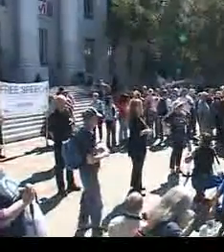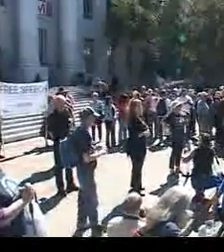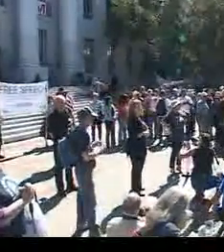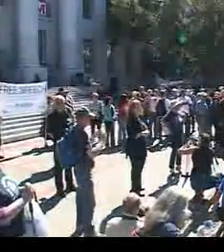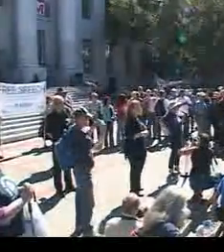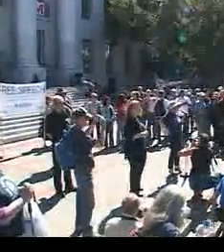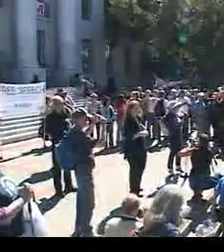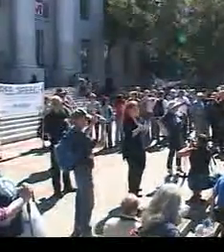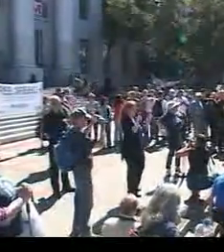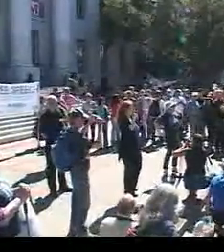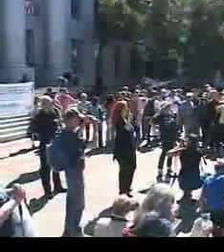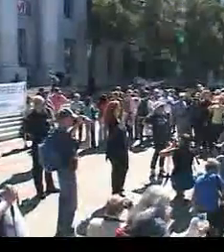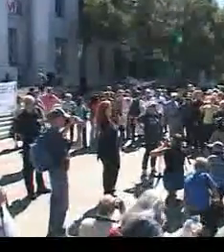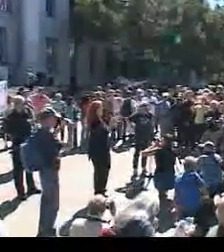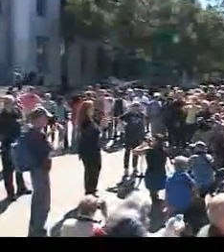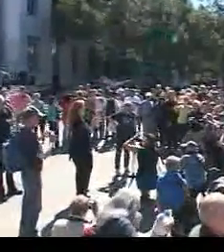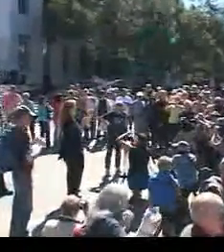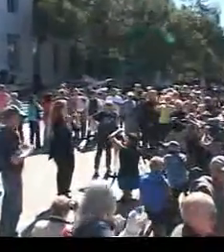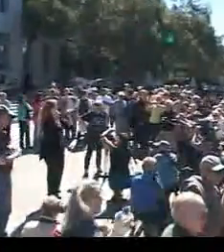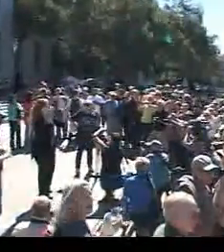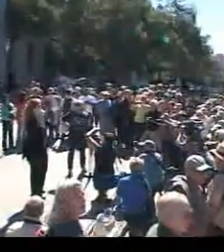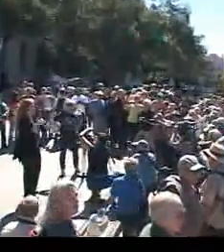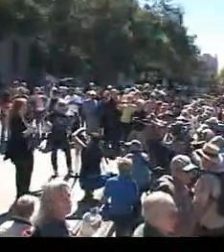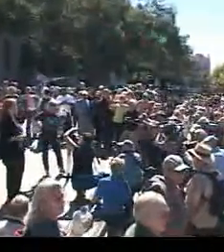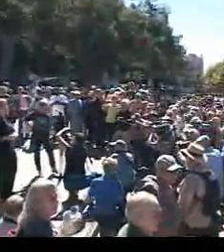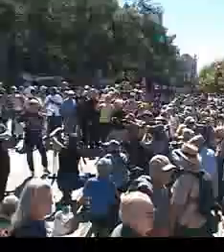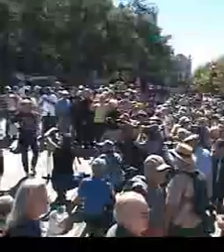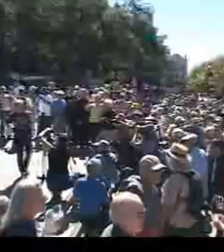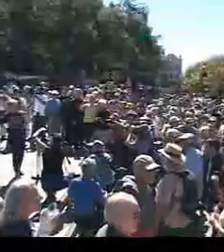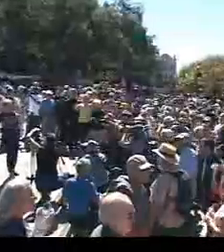And let's hope technology works.